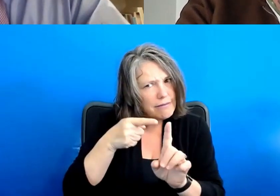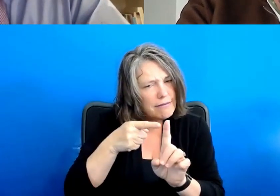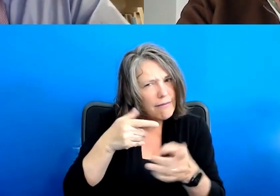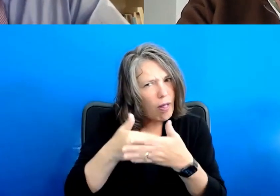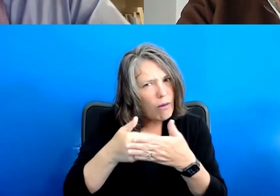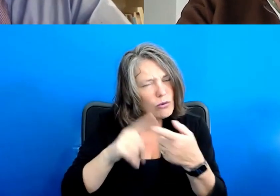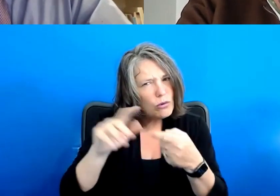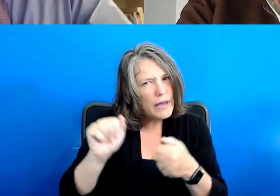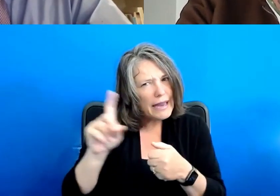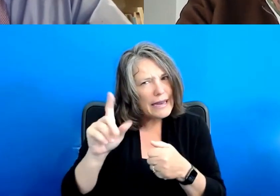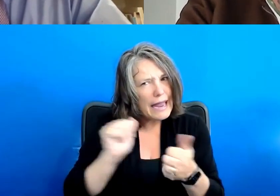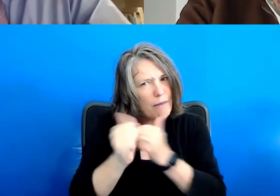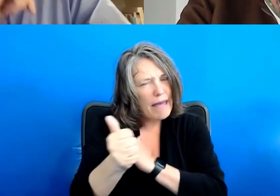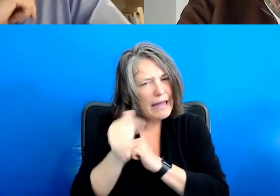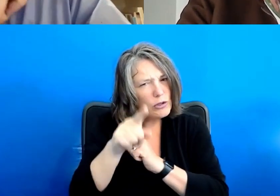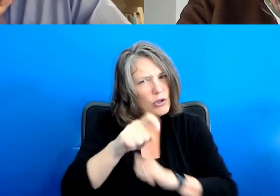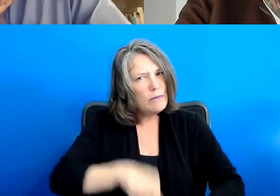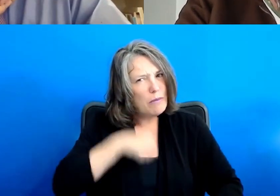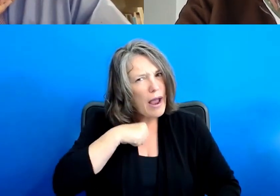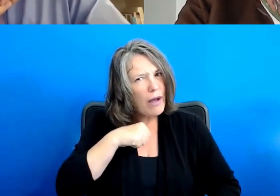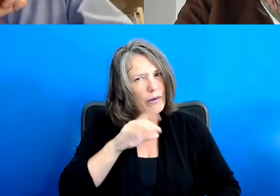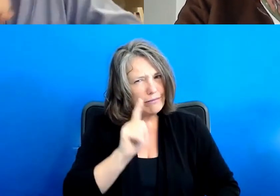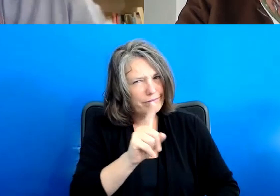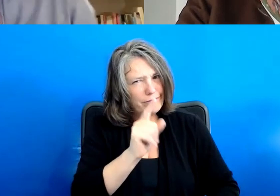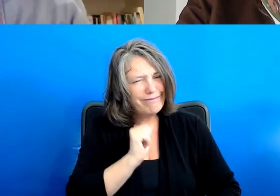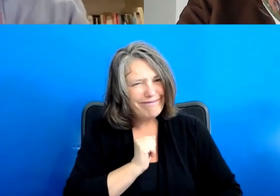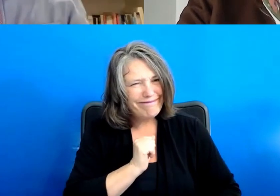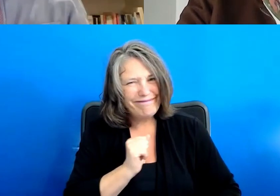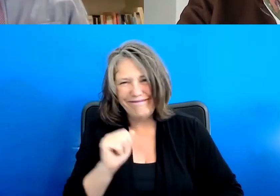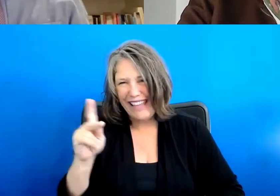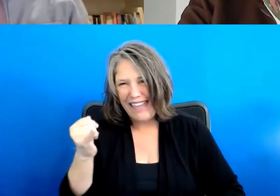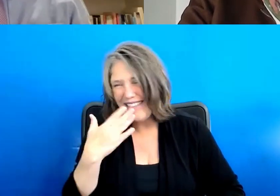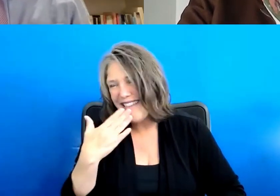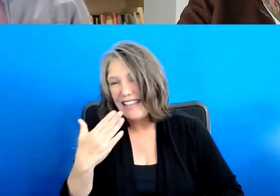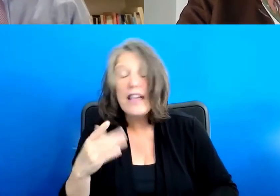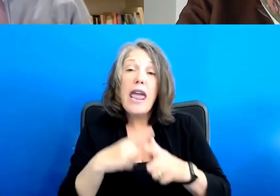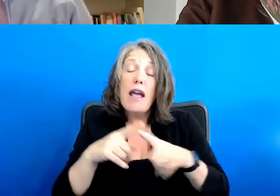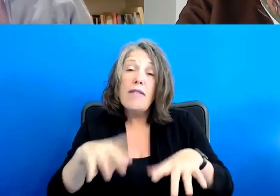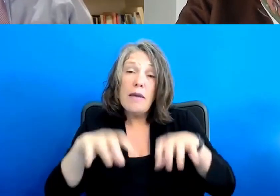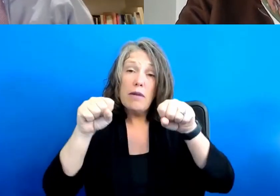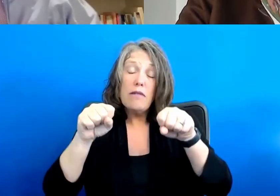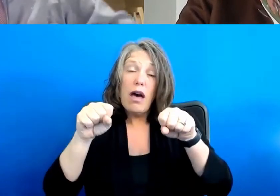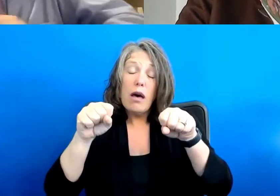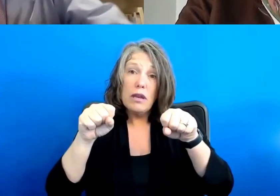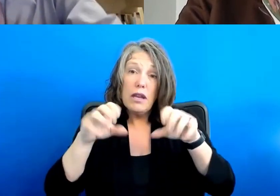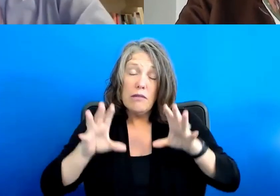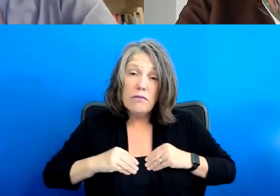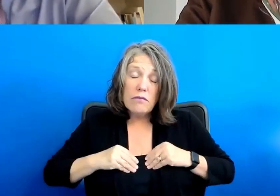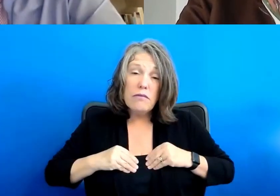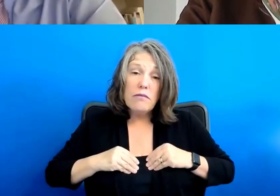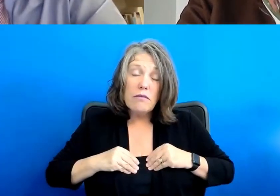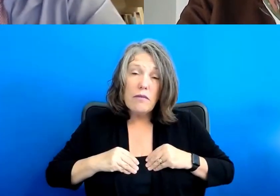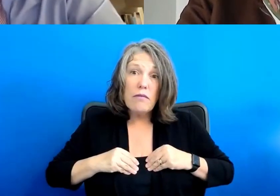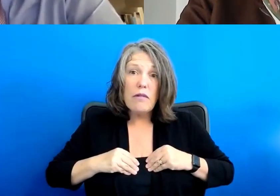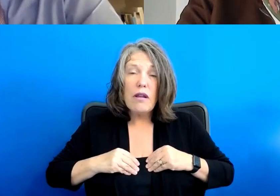with Disabilities Act. Yep. You should be proud of that. And then it became adopted at global level, and usually it's a